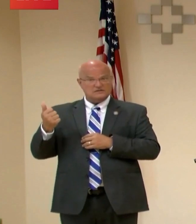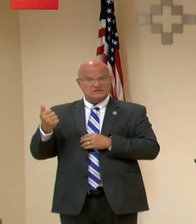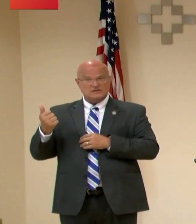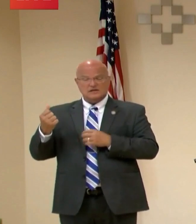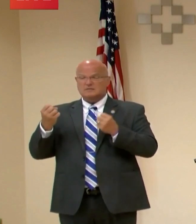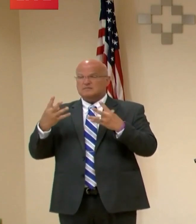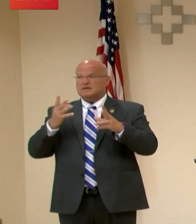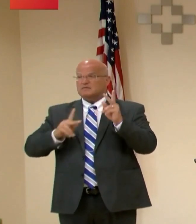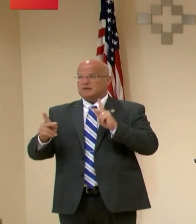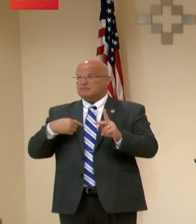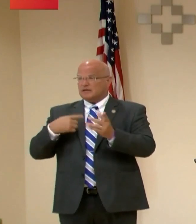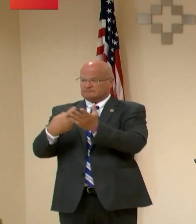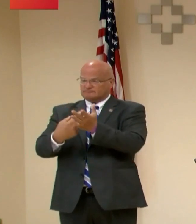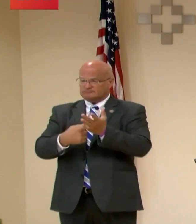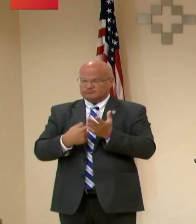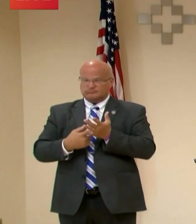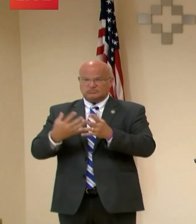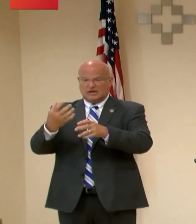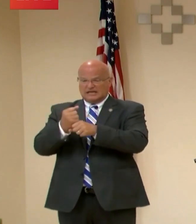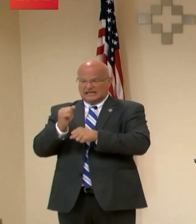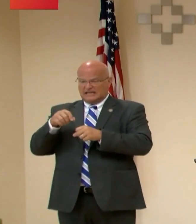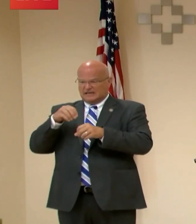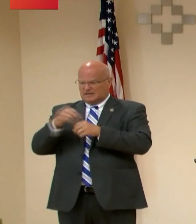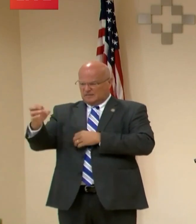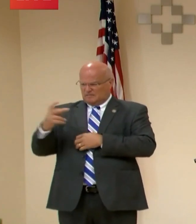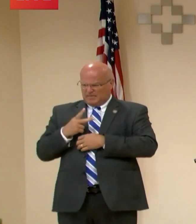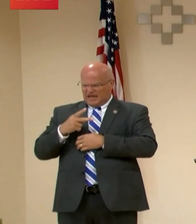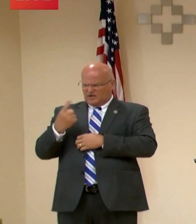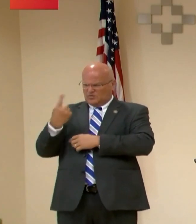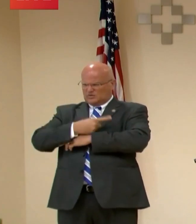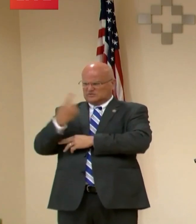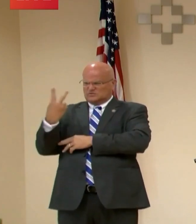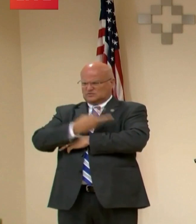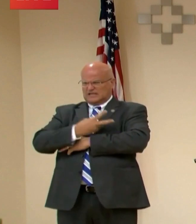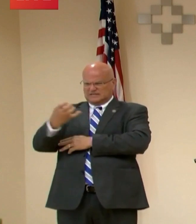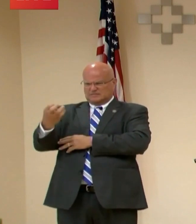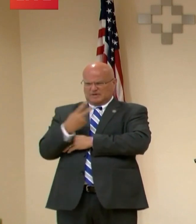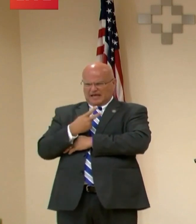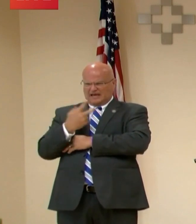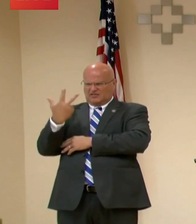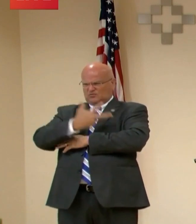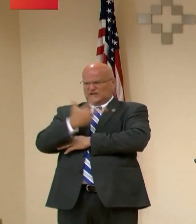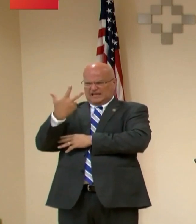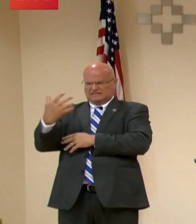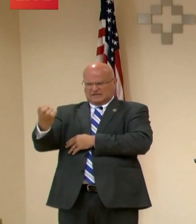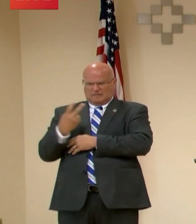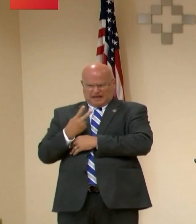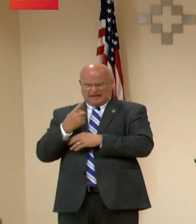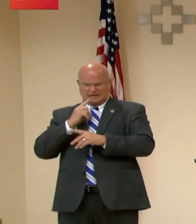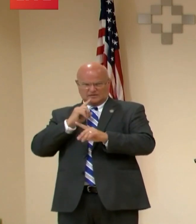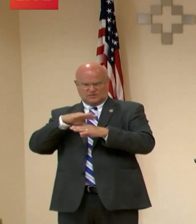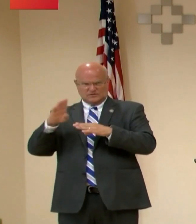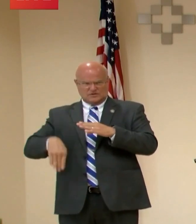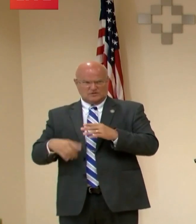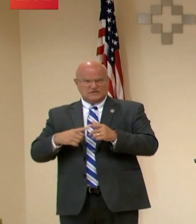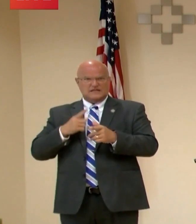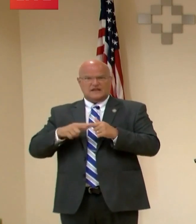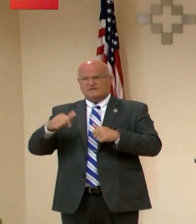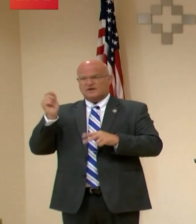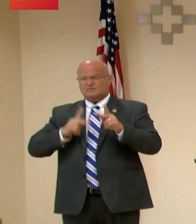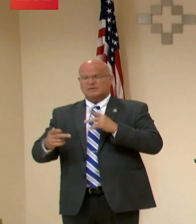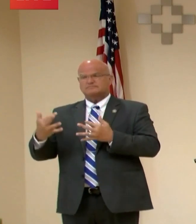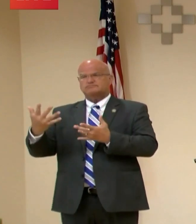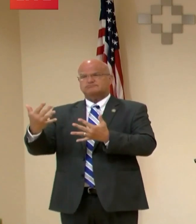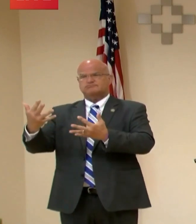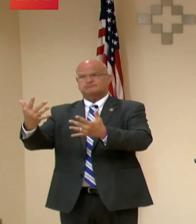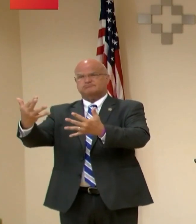a lot of people I talk to are getting it within 1 to 2 days, 2 days, 3 days. Then you have others